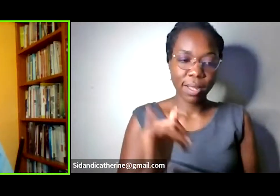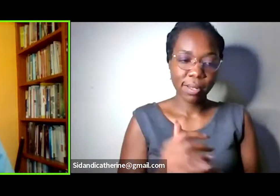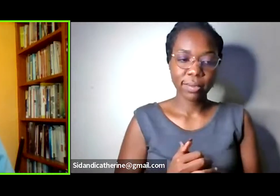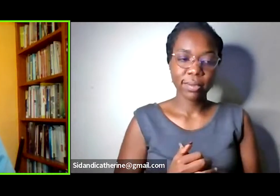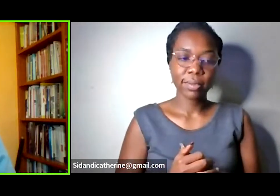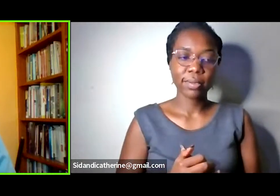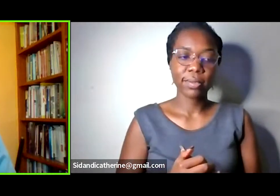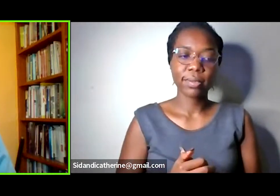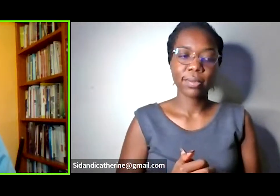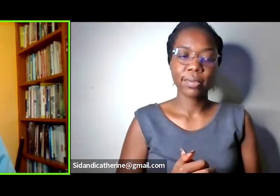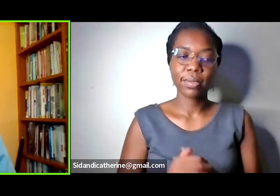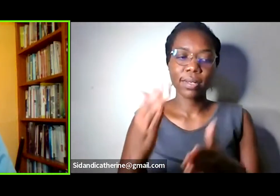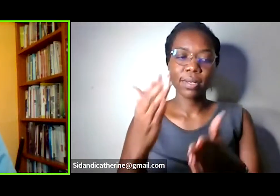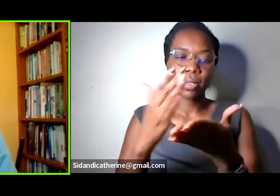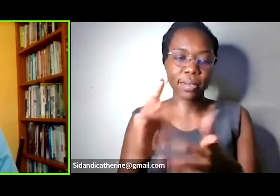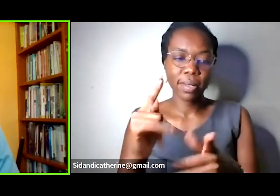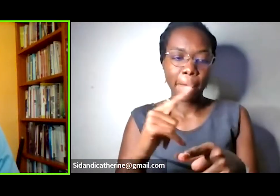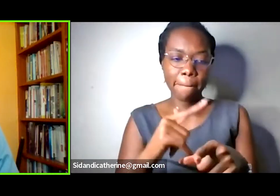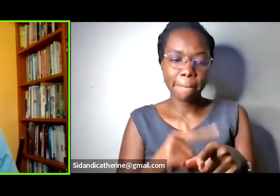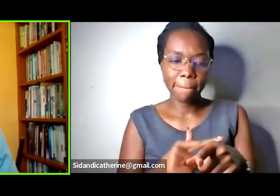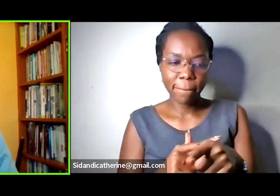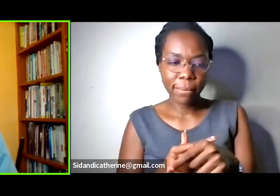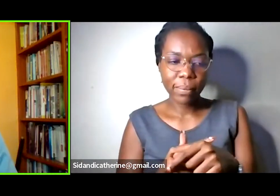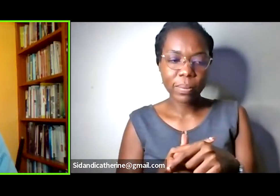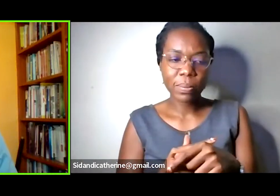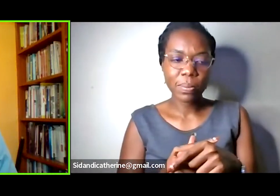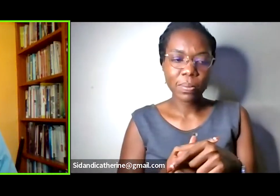Okay. And